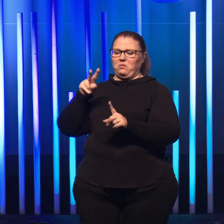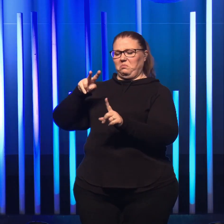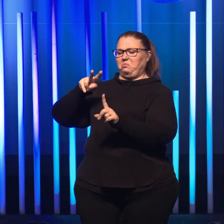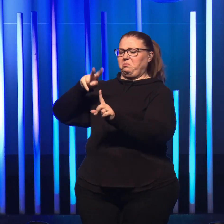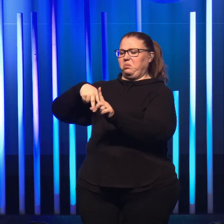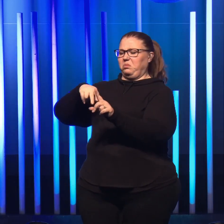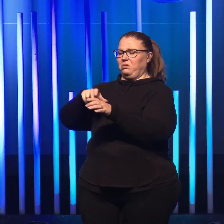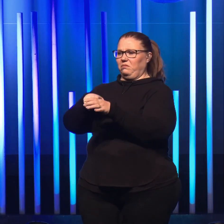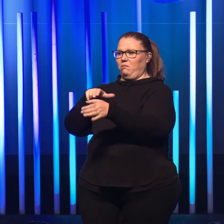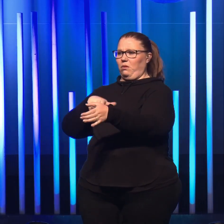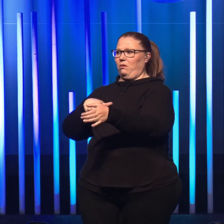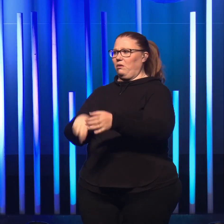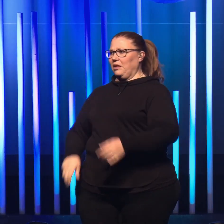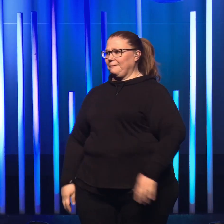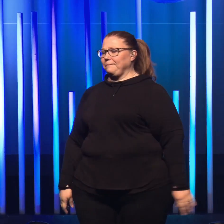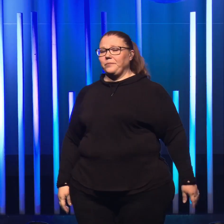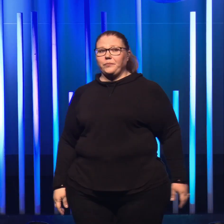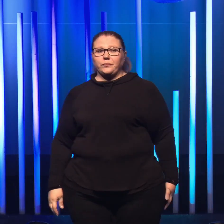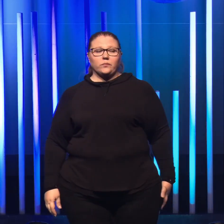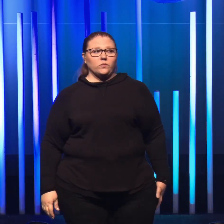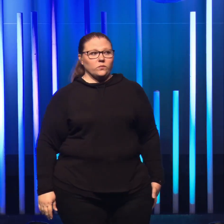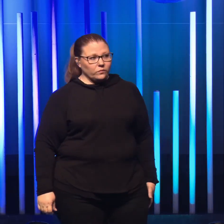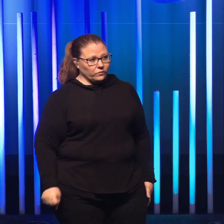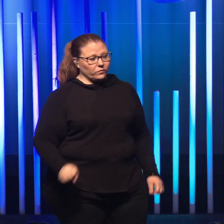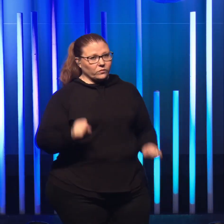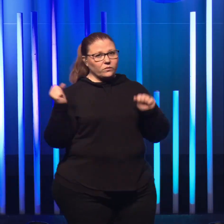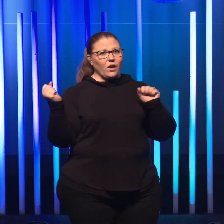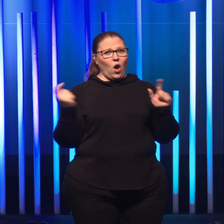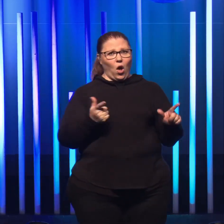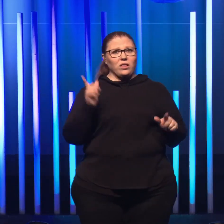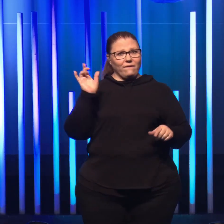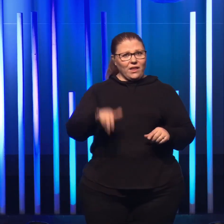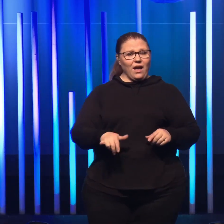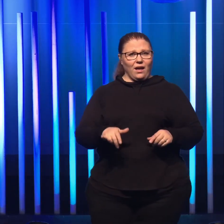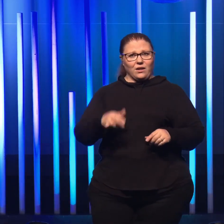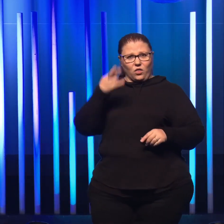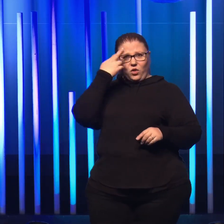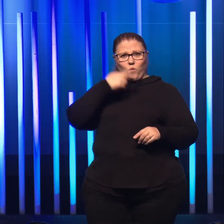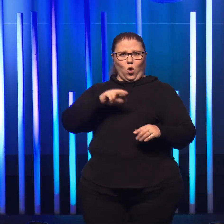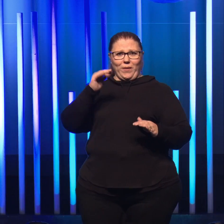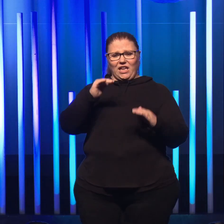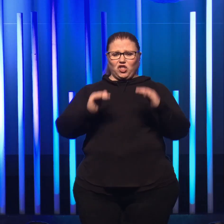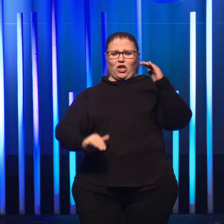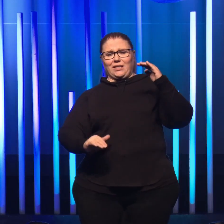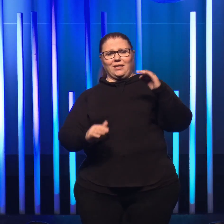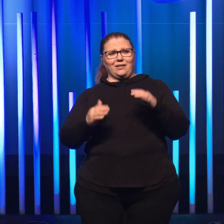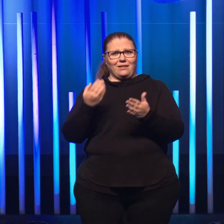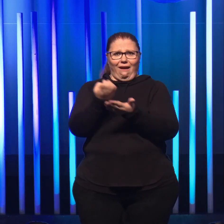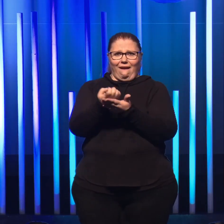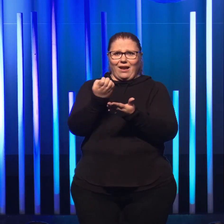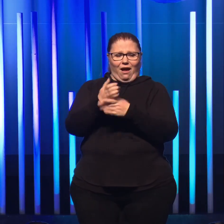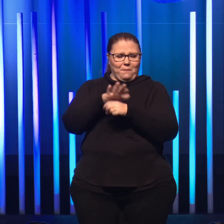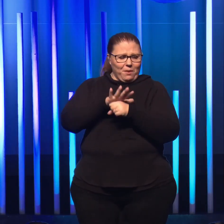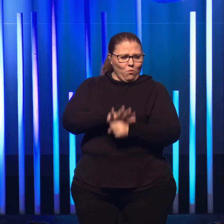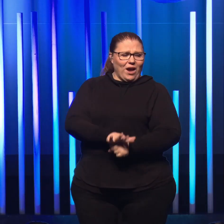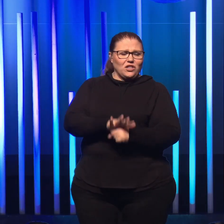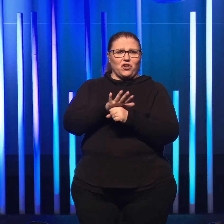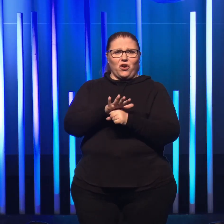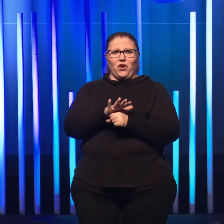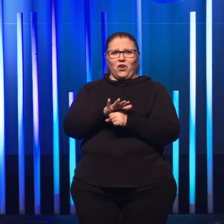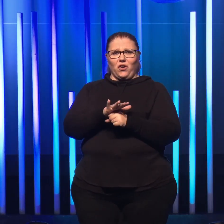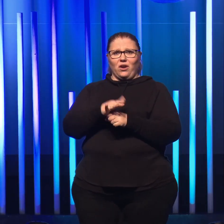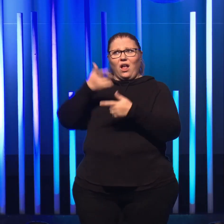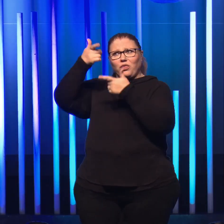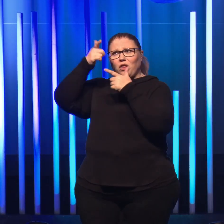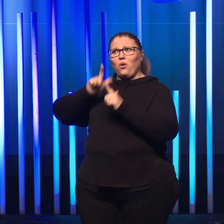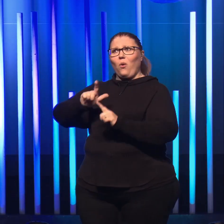God. And so here's the thing, all of this, so the Roman injustices, the economic pressure, the